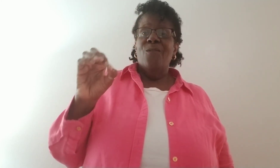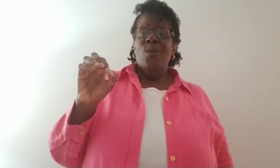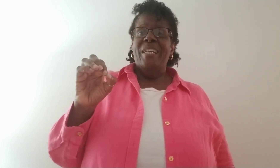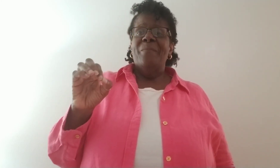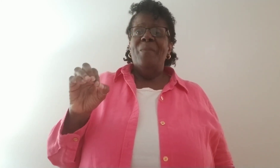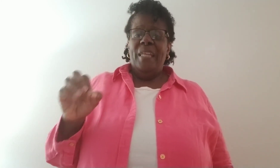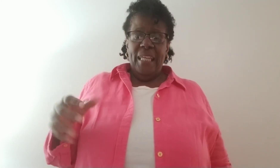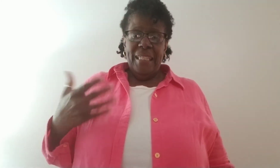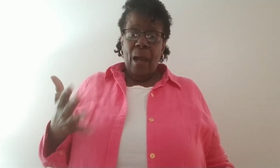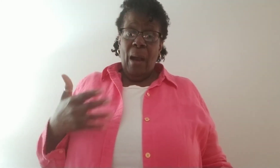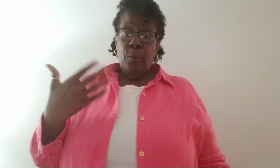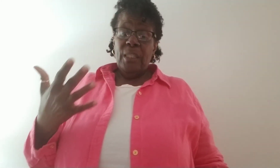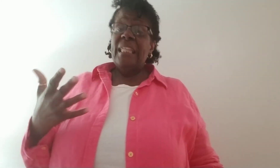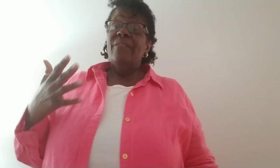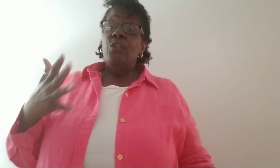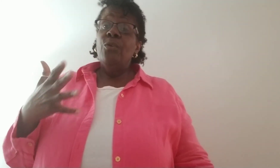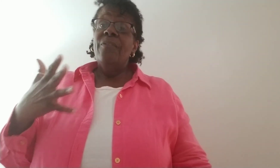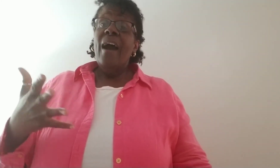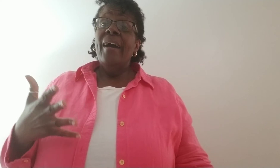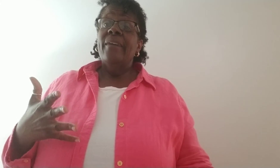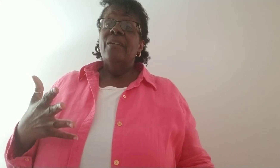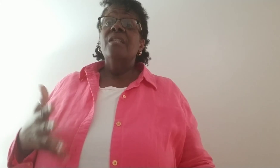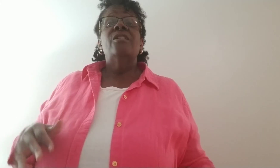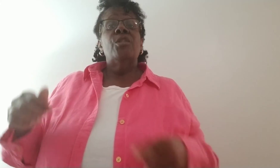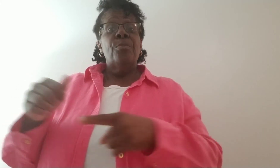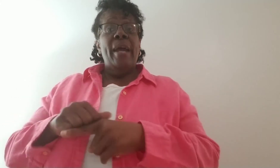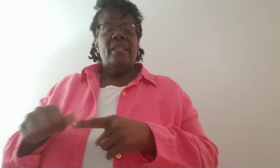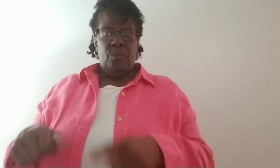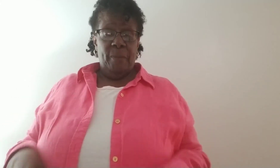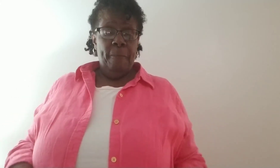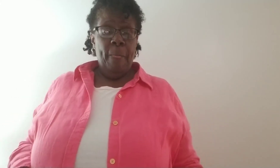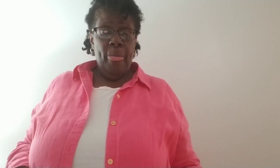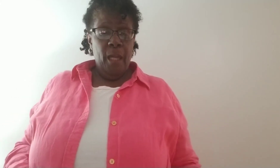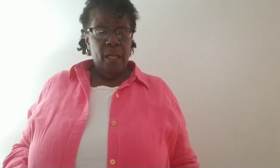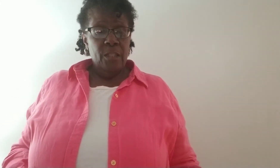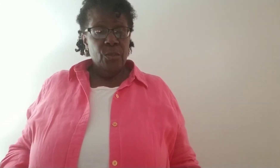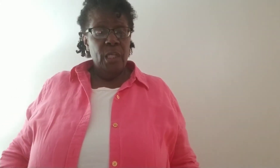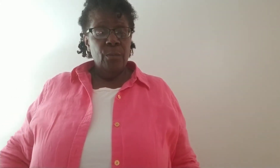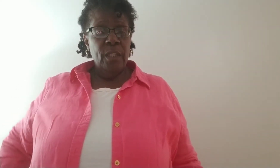12,840. Now, I'm going to give you five to practice with. So here we go.